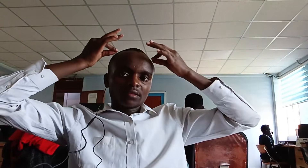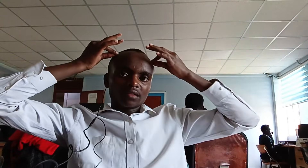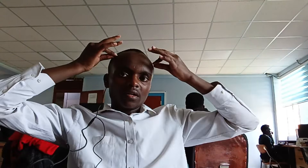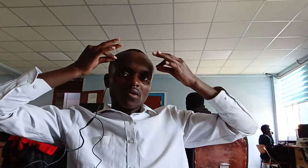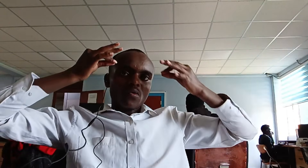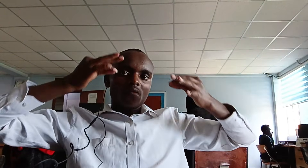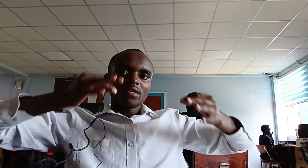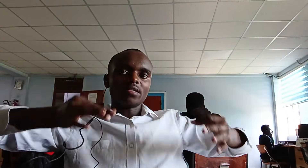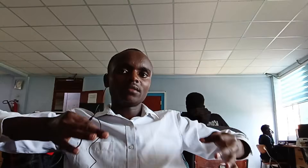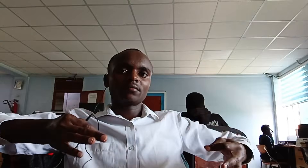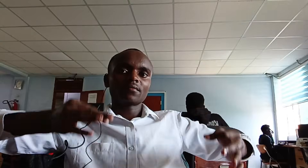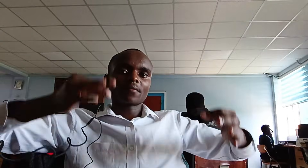wedding,